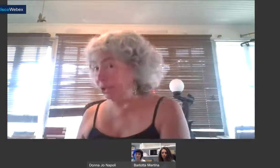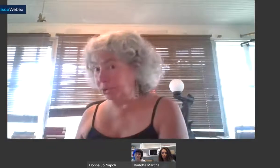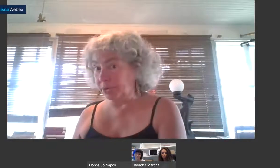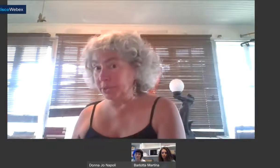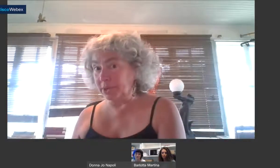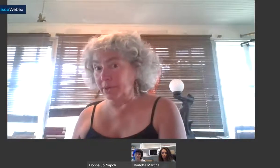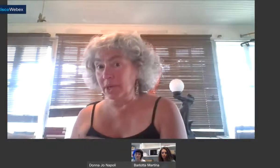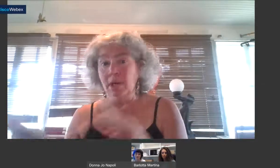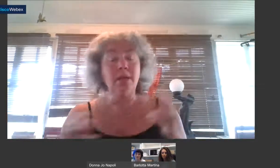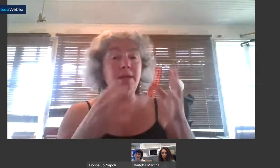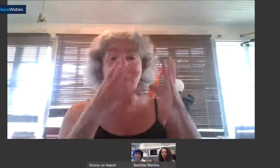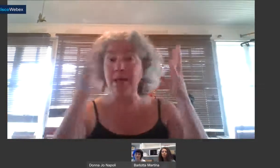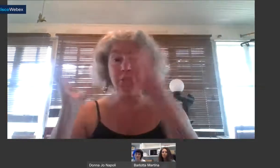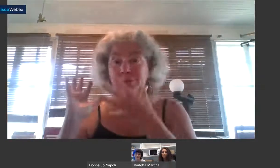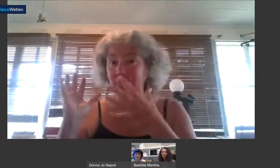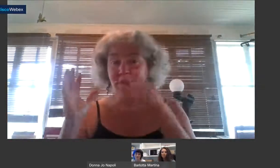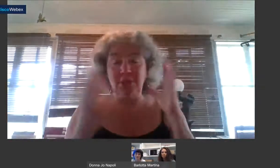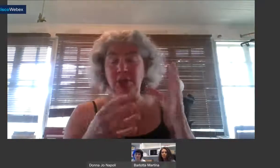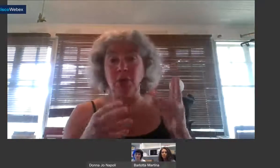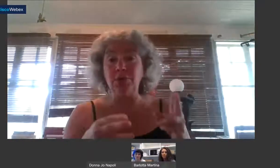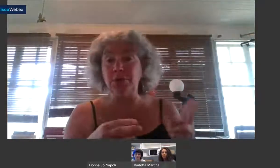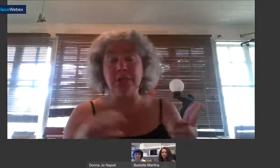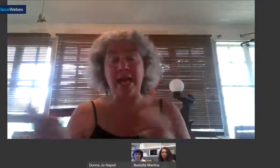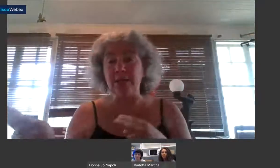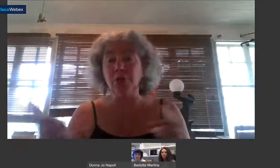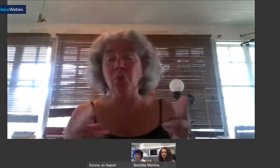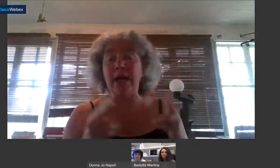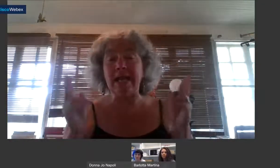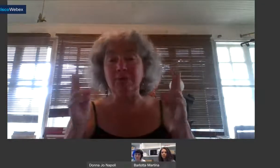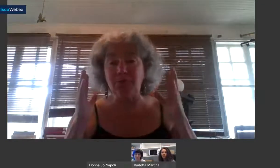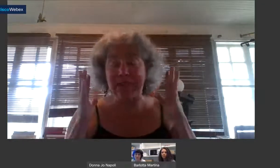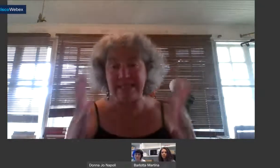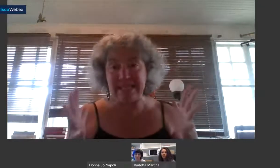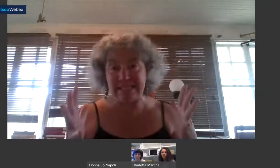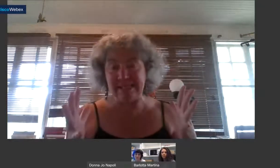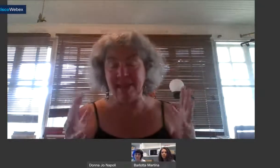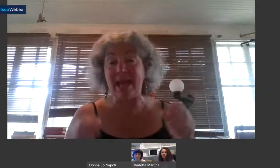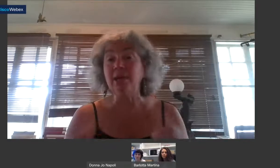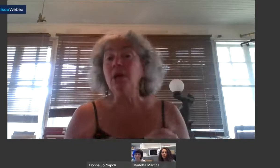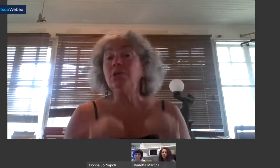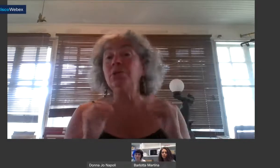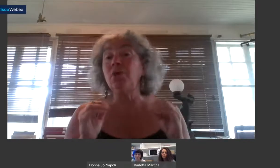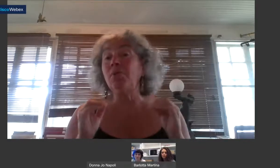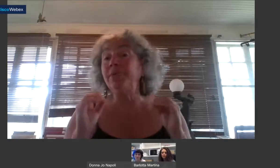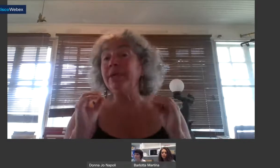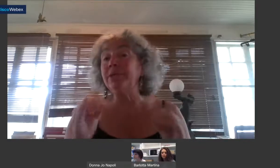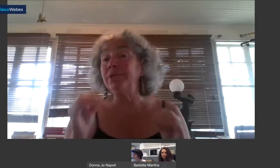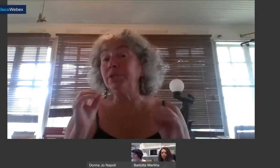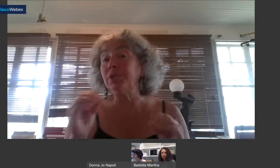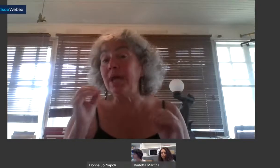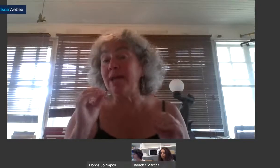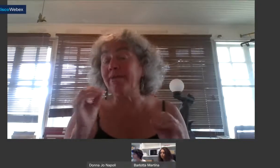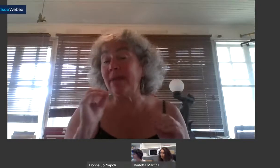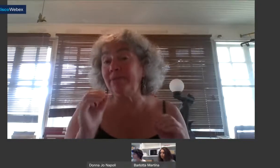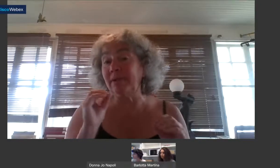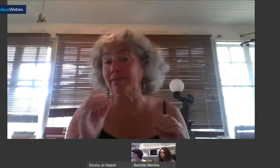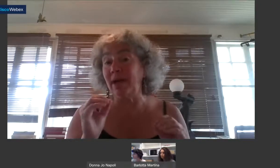your torso, not your, that you want to resist that. So there's a new kind of effort involved